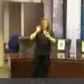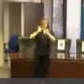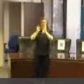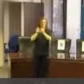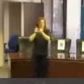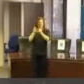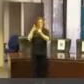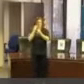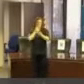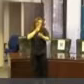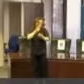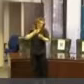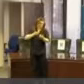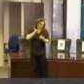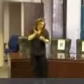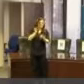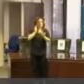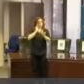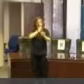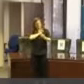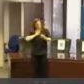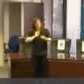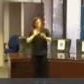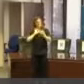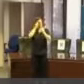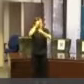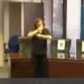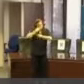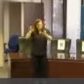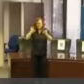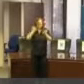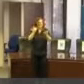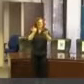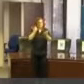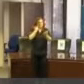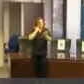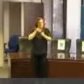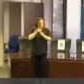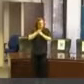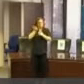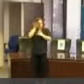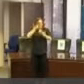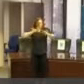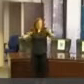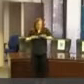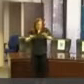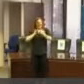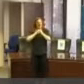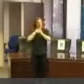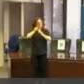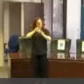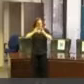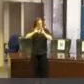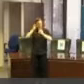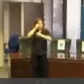residents and staff if there are outbreaks in the facility, and also the requirement that all of